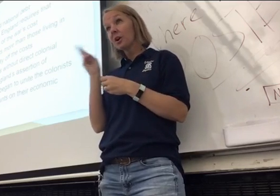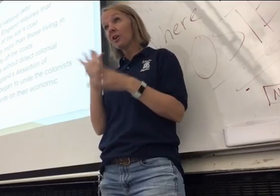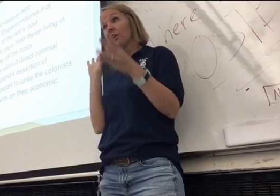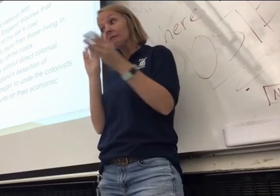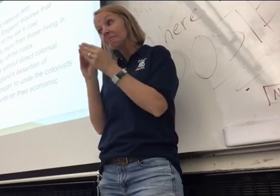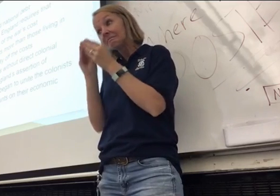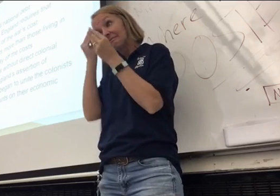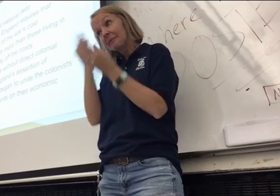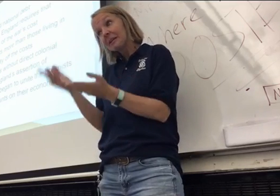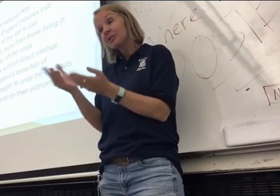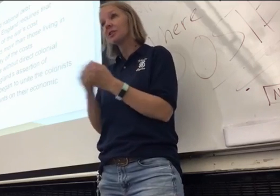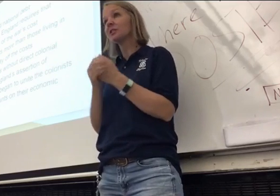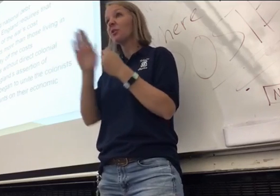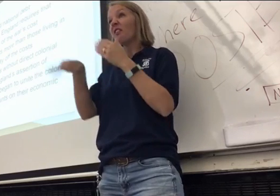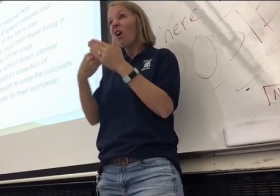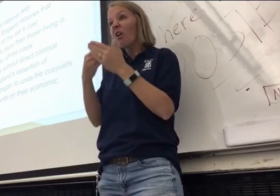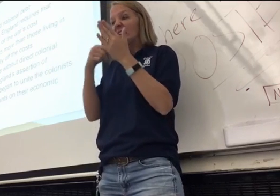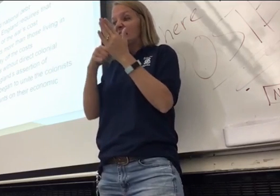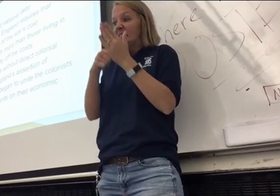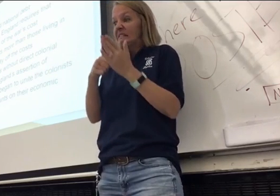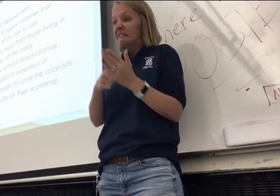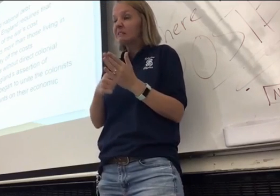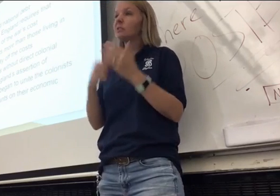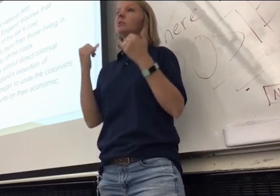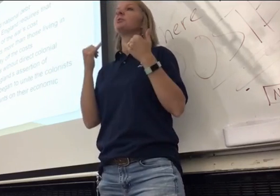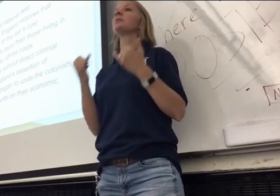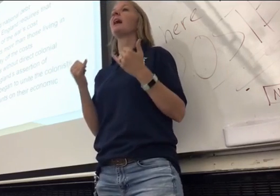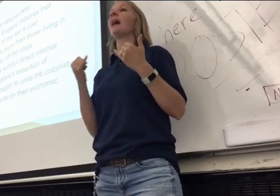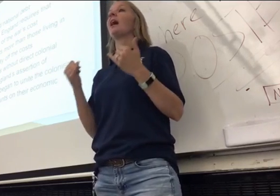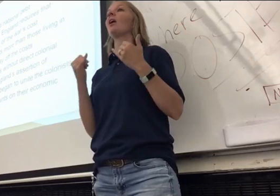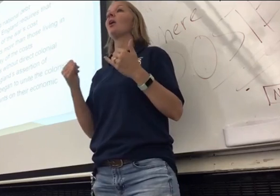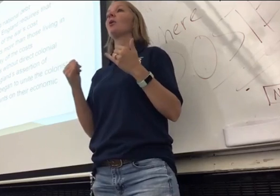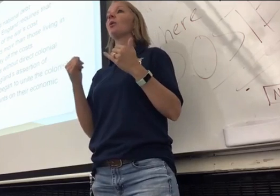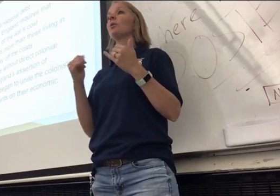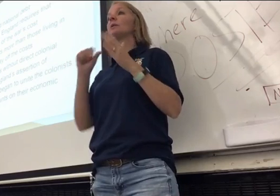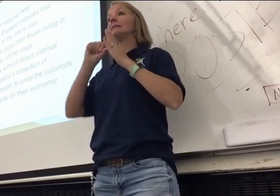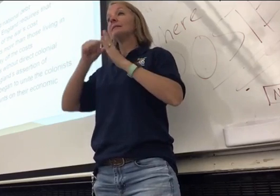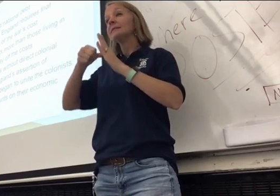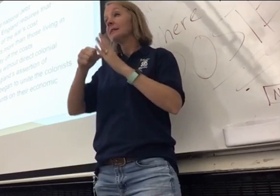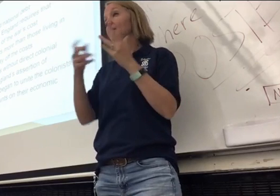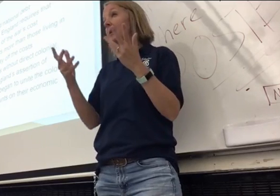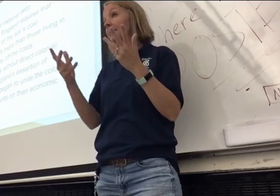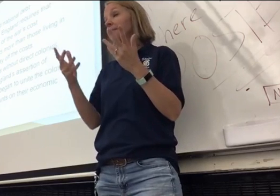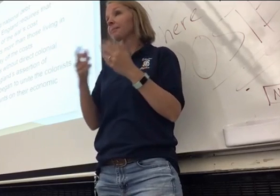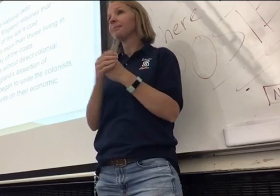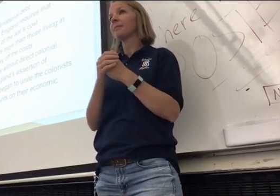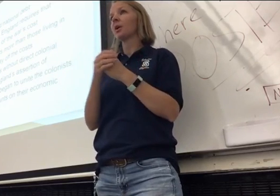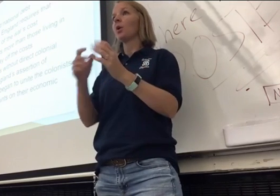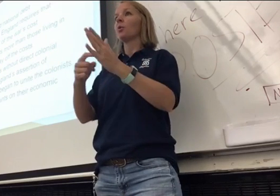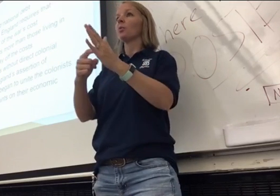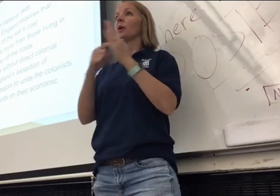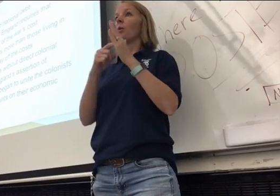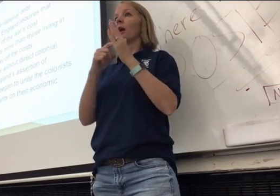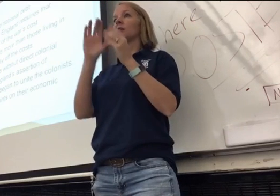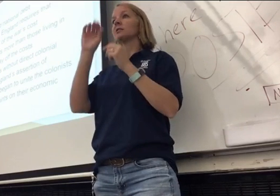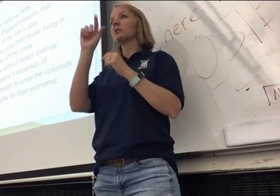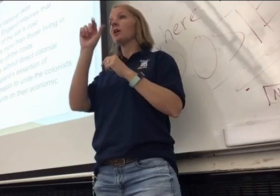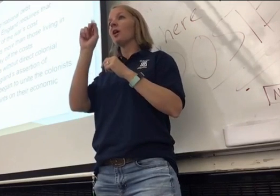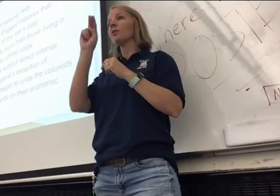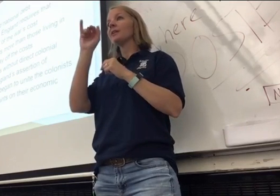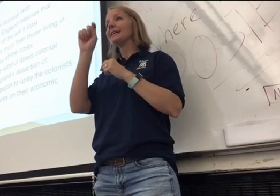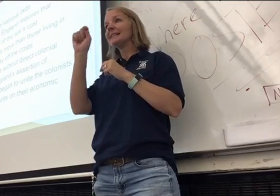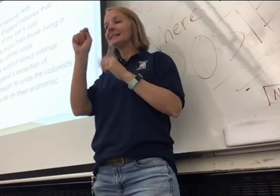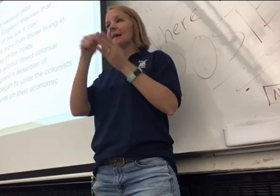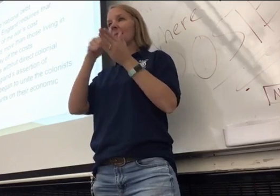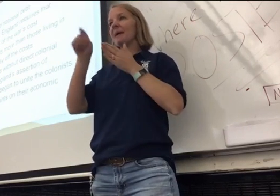debt. You are now going to highlight requires that colonists pay off their